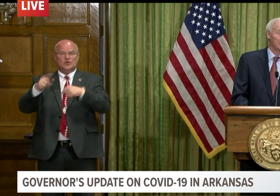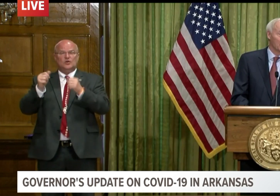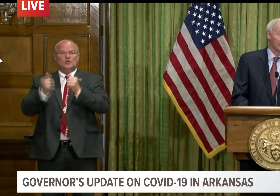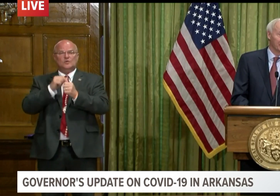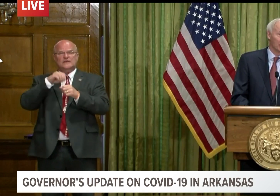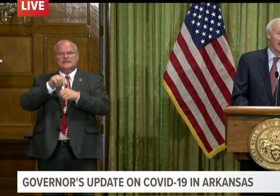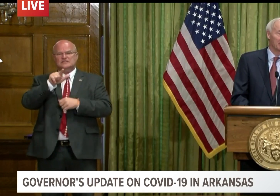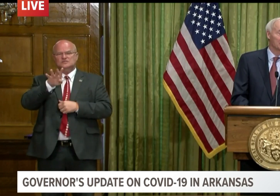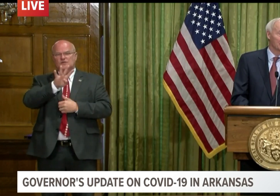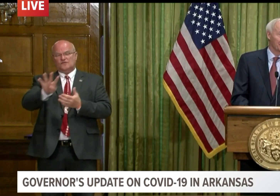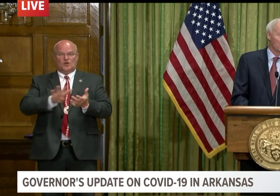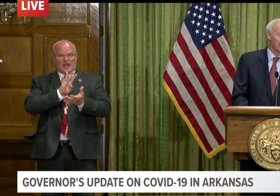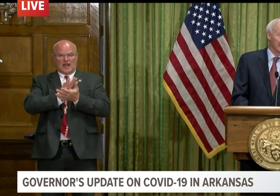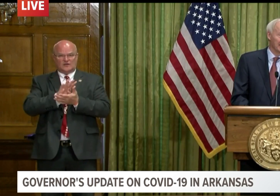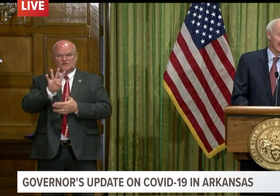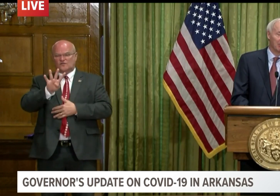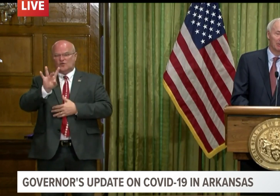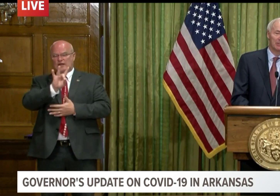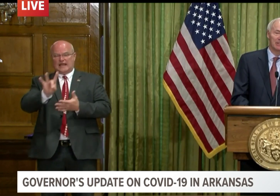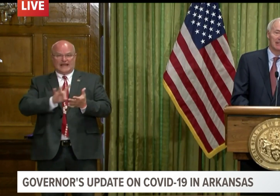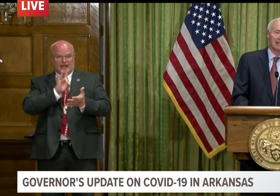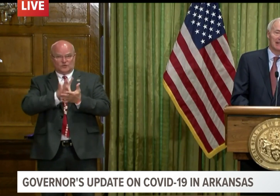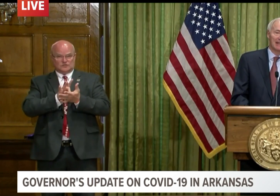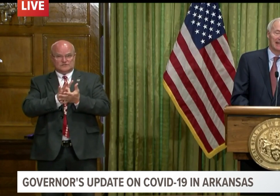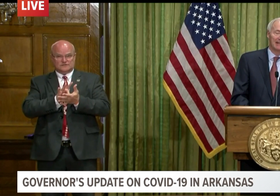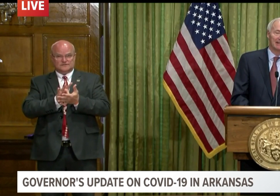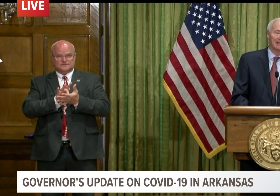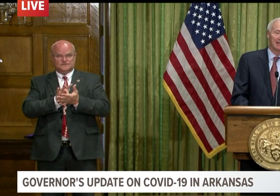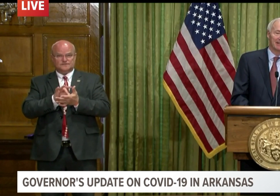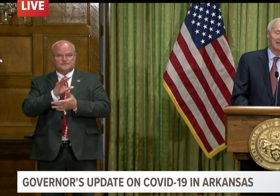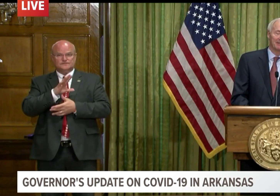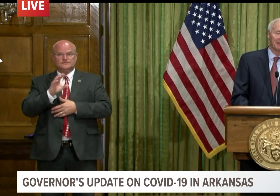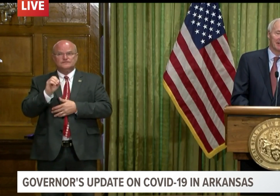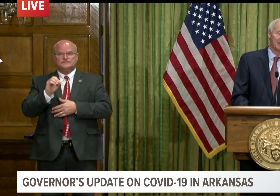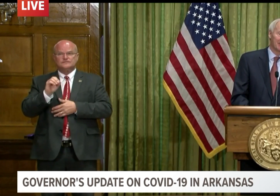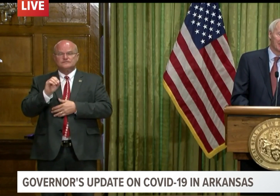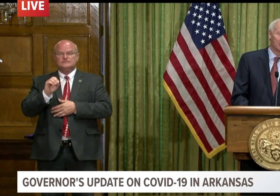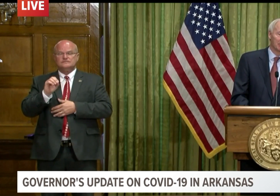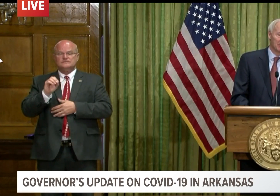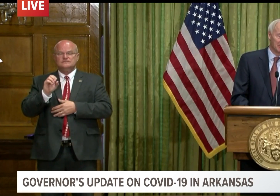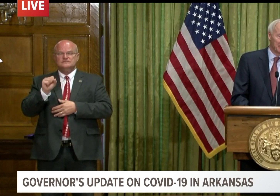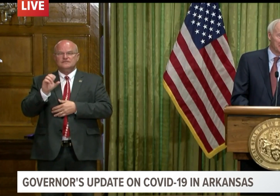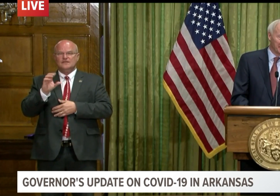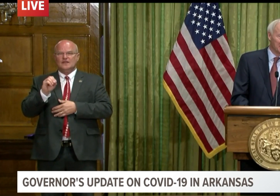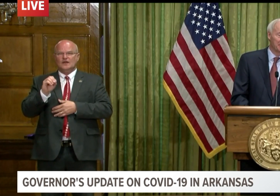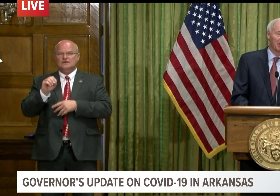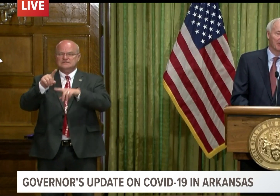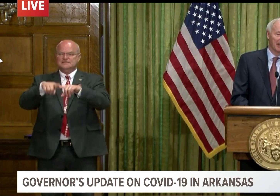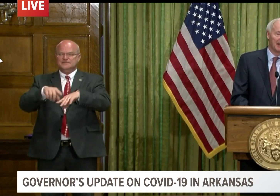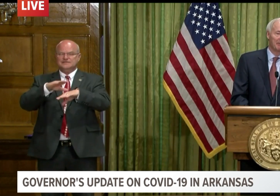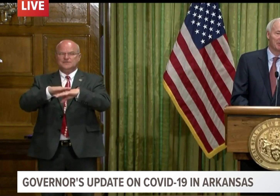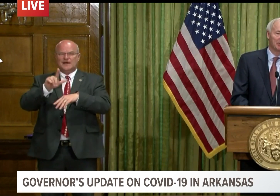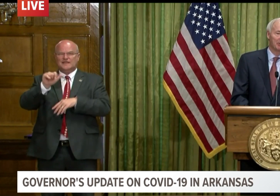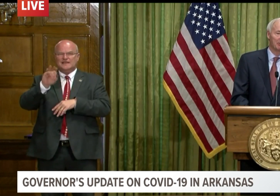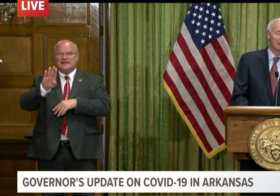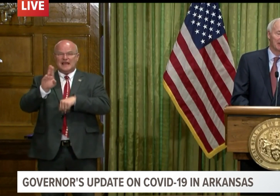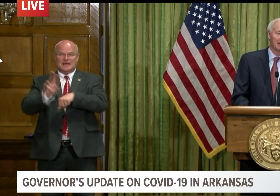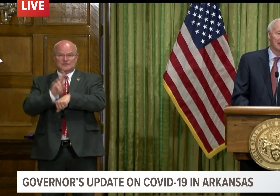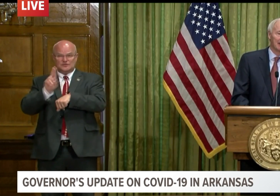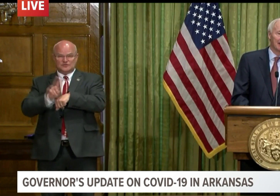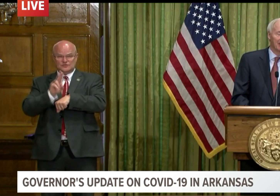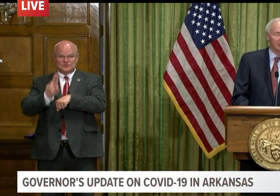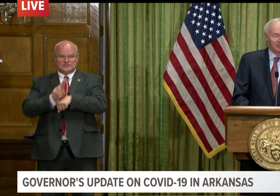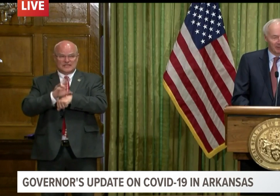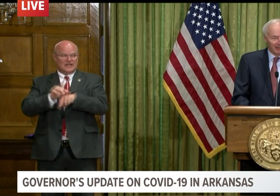within 24 hours or 48 hours. And so it depends upon the lab that you're